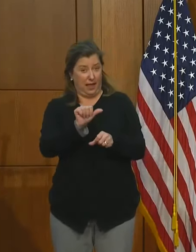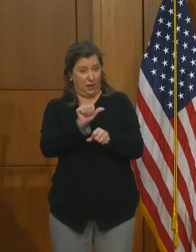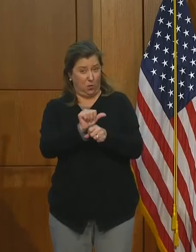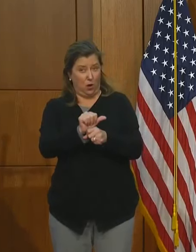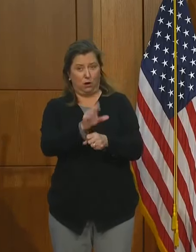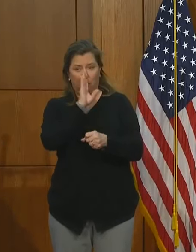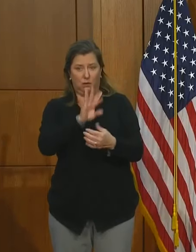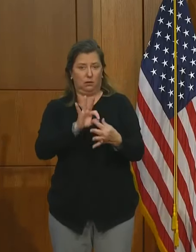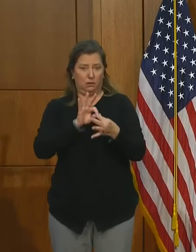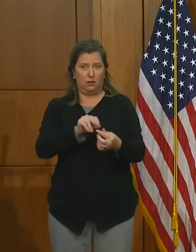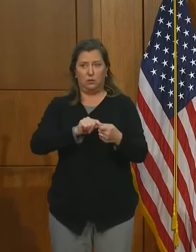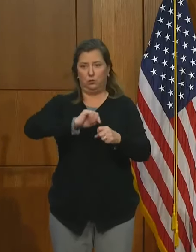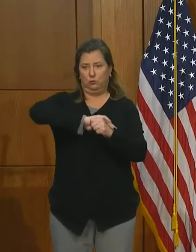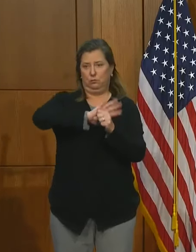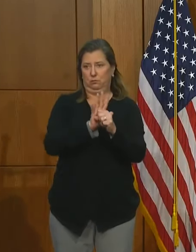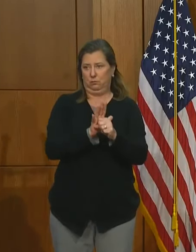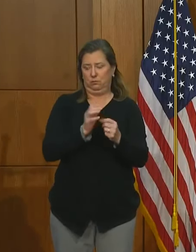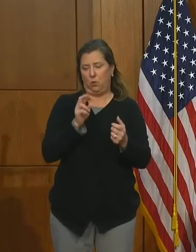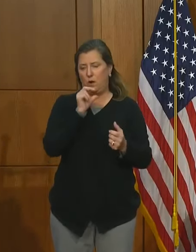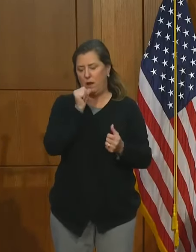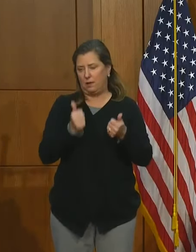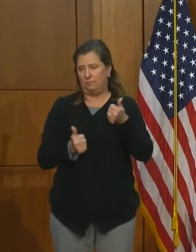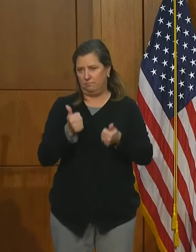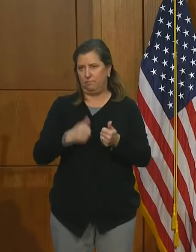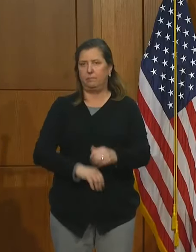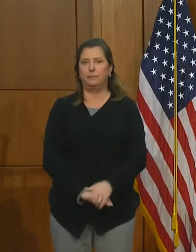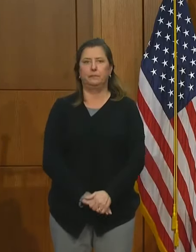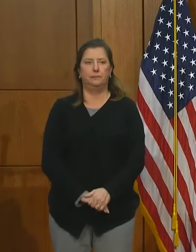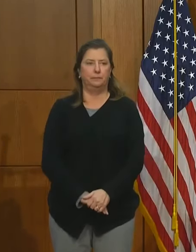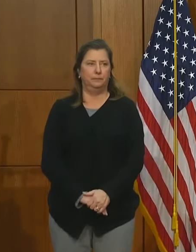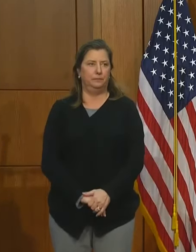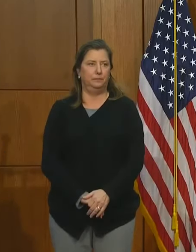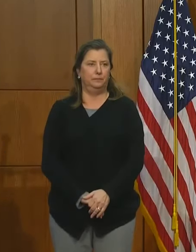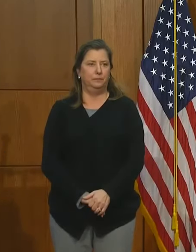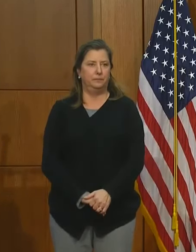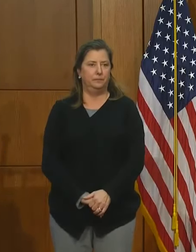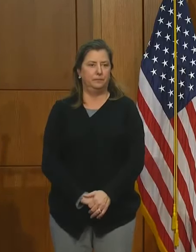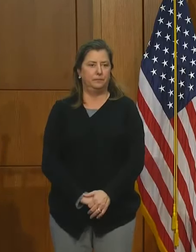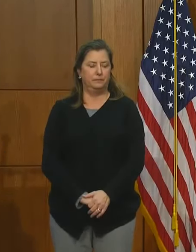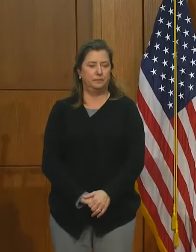specifically related to the virus. Thank you.